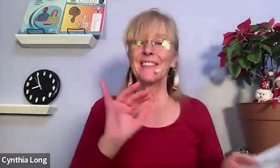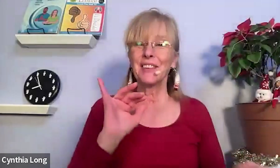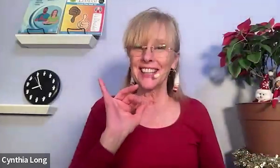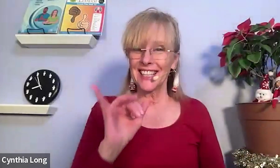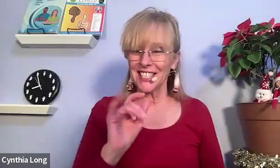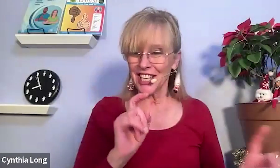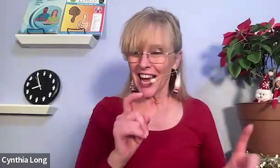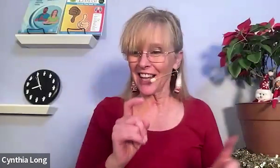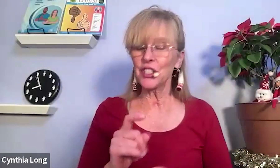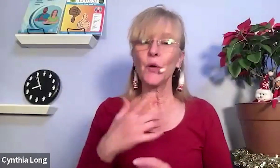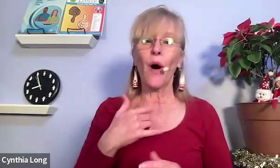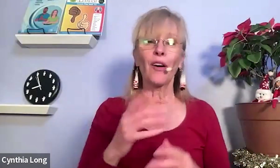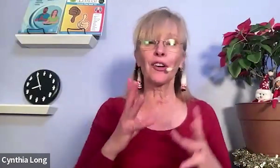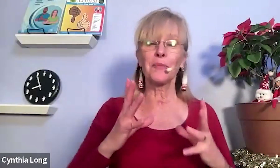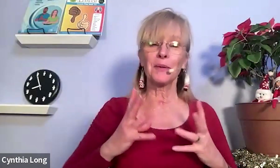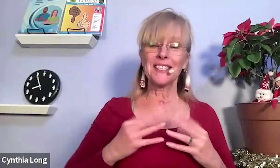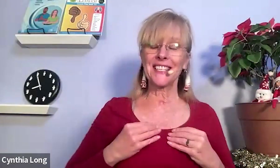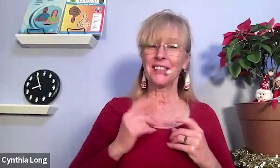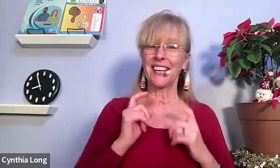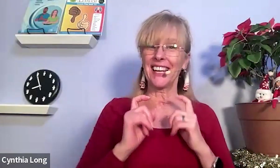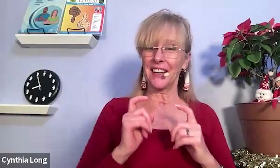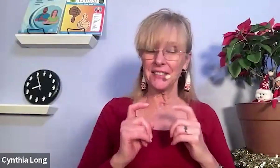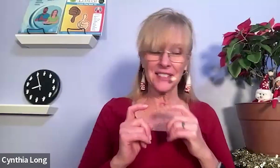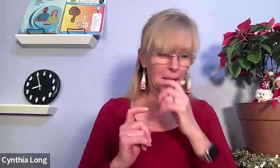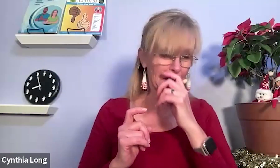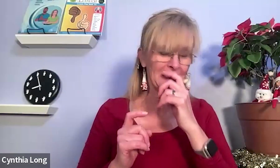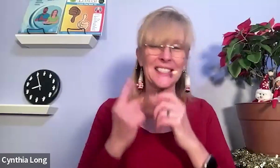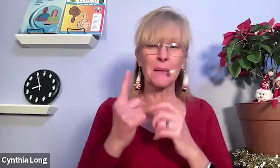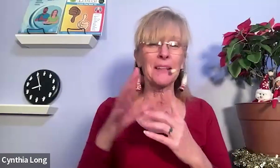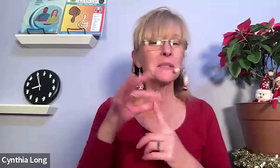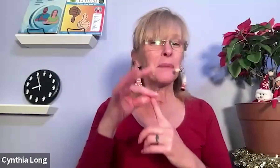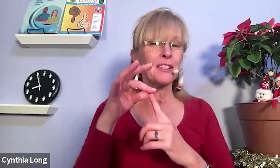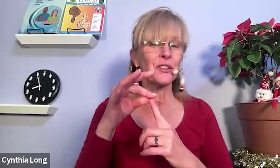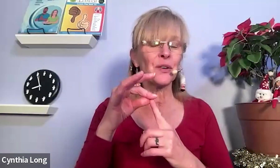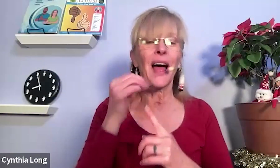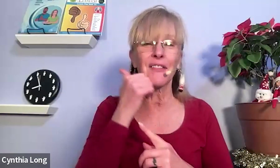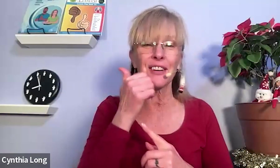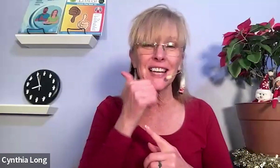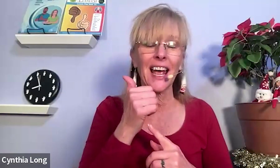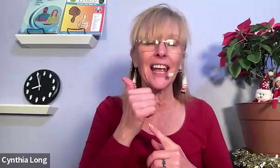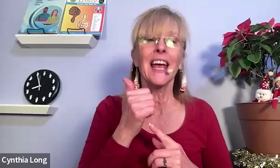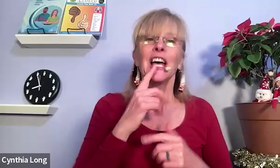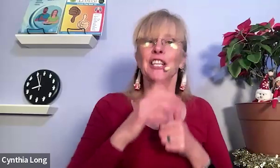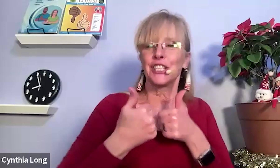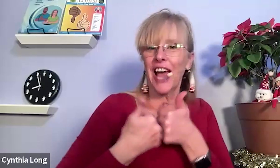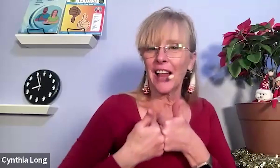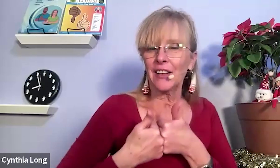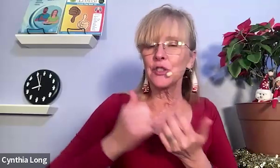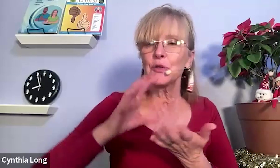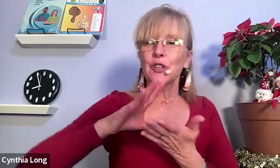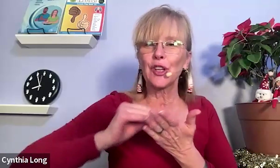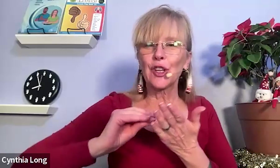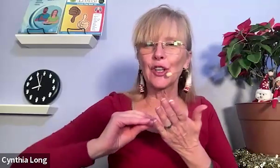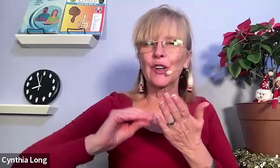with this challenge, you are going to be receiving gifts, something special every day to challenge you to